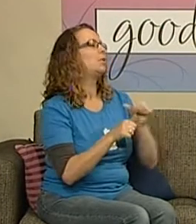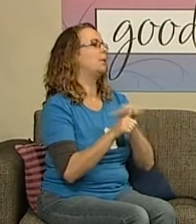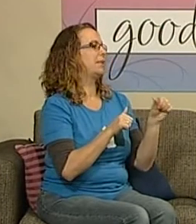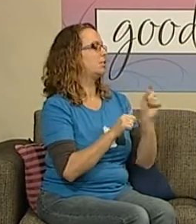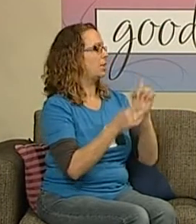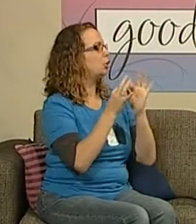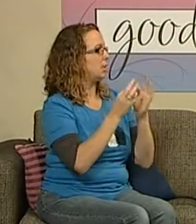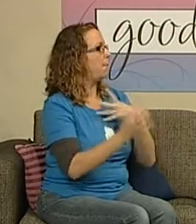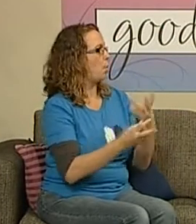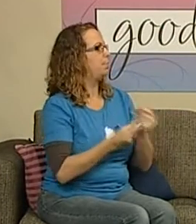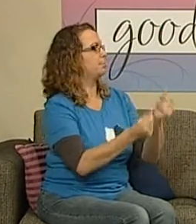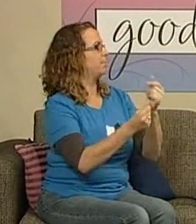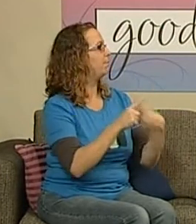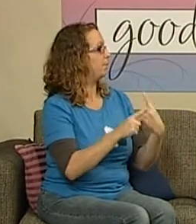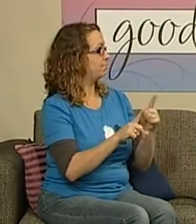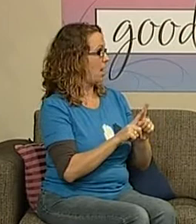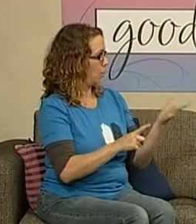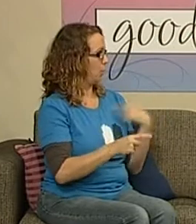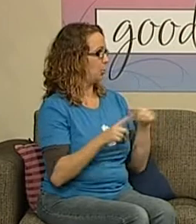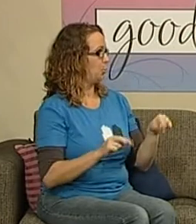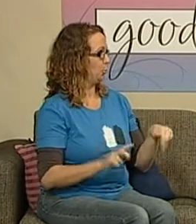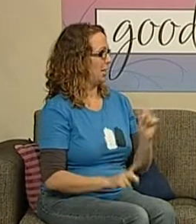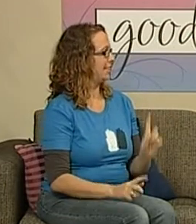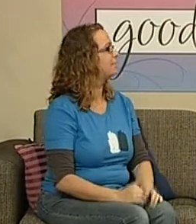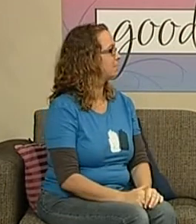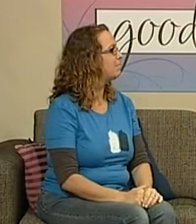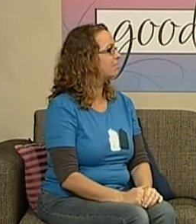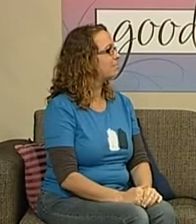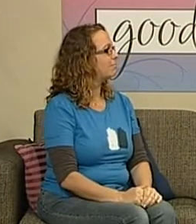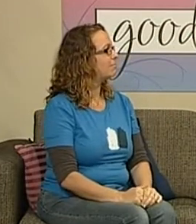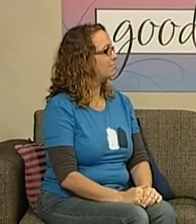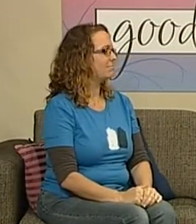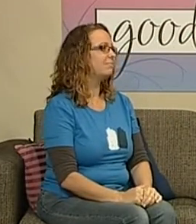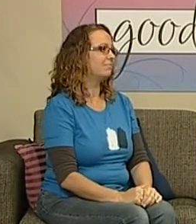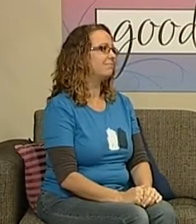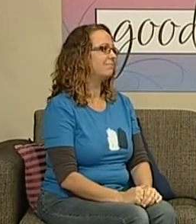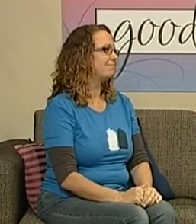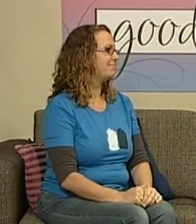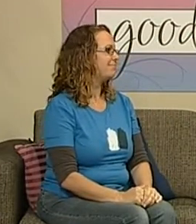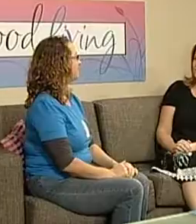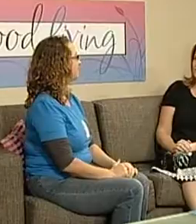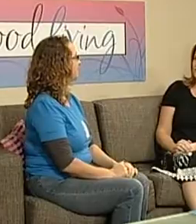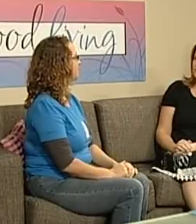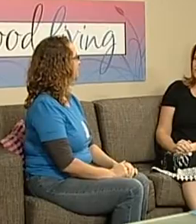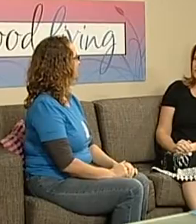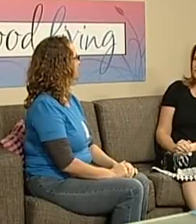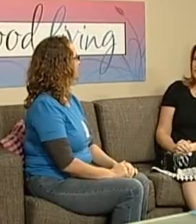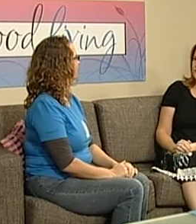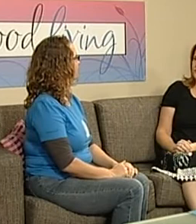sometimes that can take a long time. So you need to have an interpreter in situations like that, just like we've got one today. So is it okay to have a family member